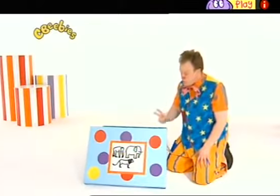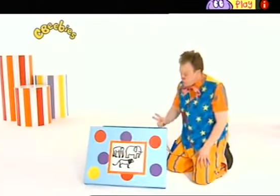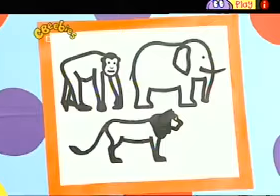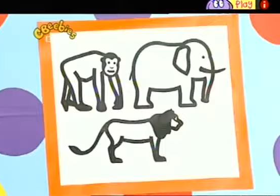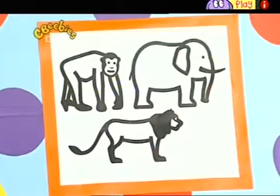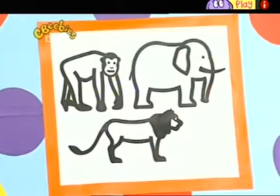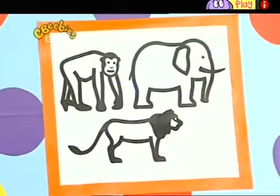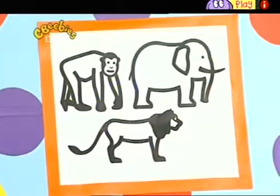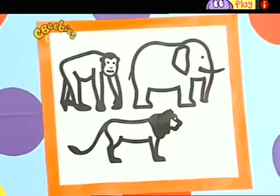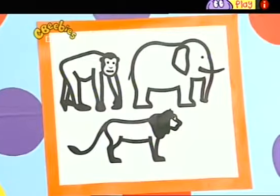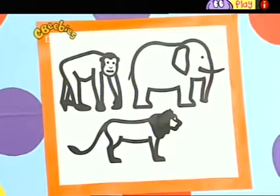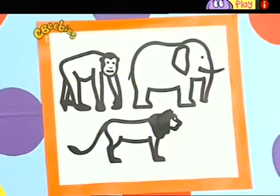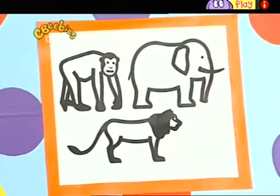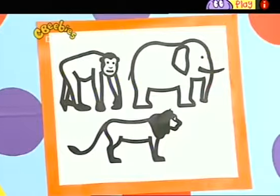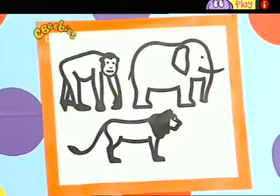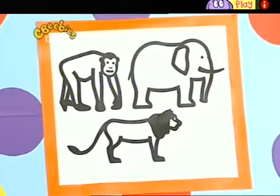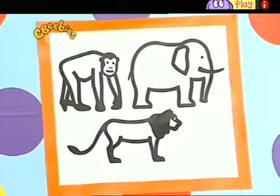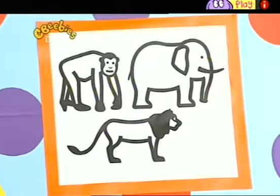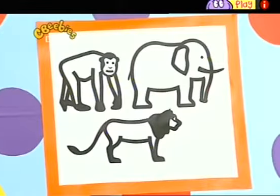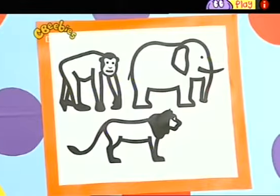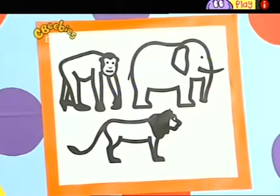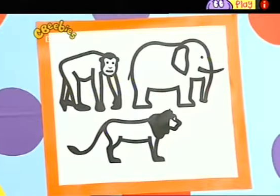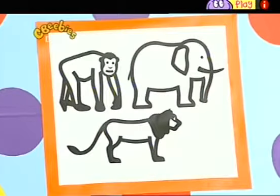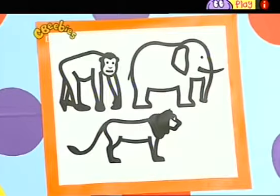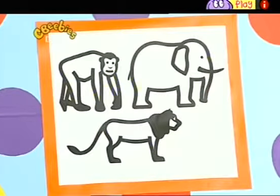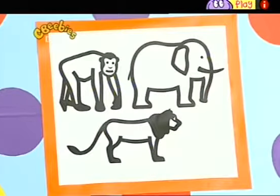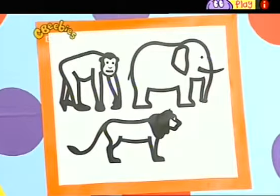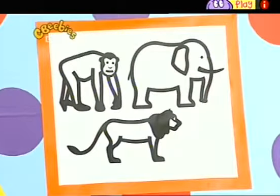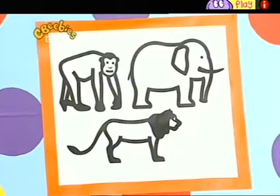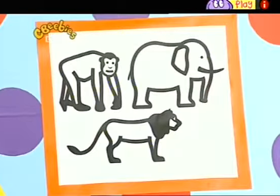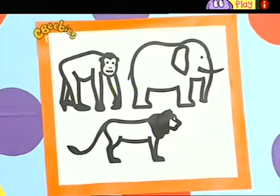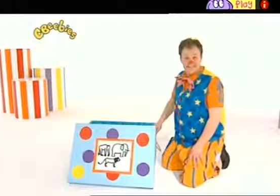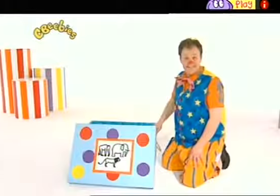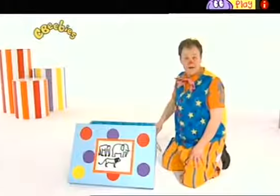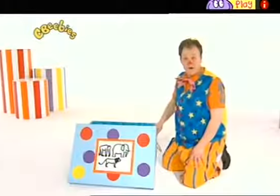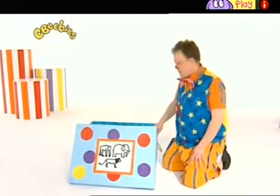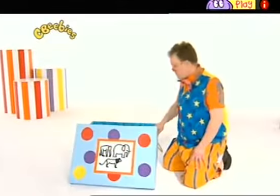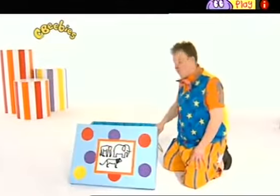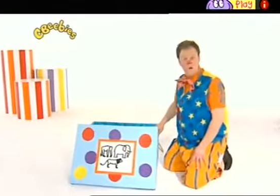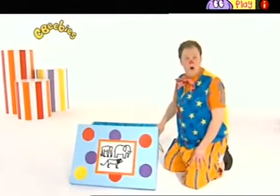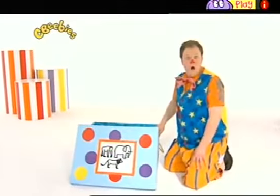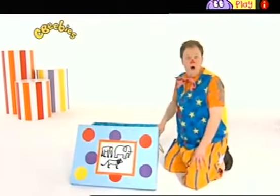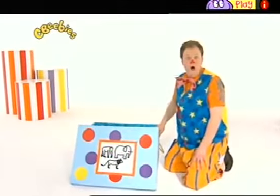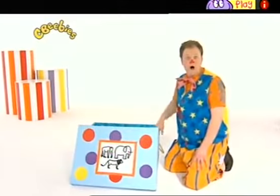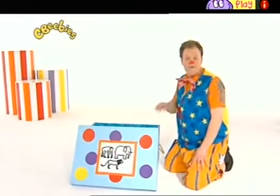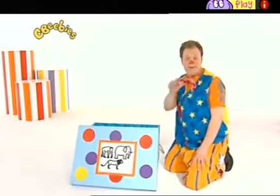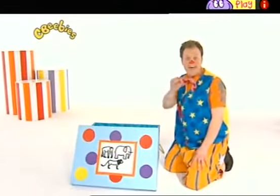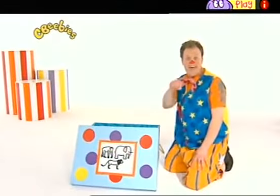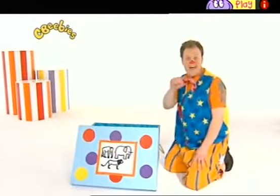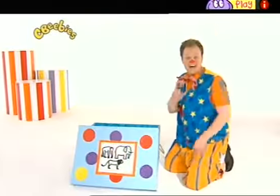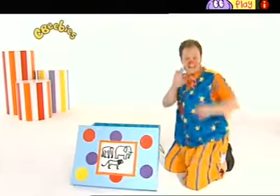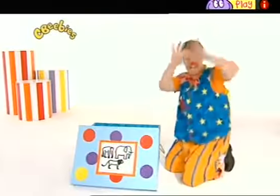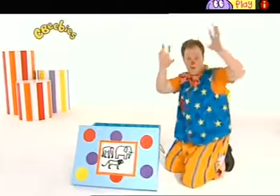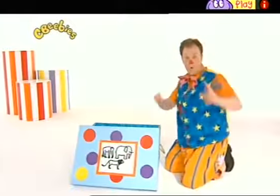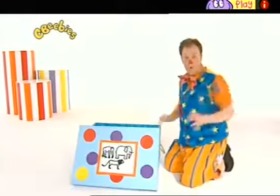look, jungle animals. Look in the box, Mr. Tumble. Oh, yes.